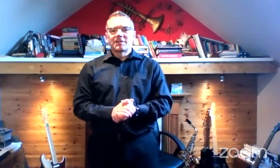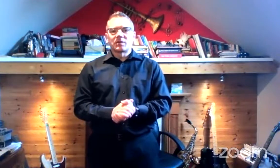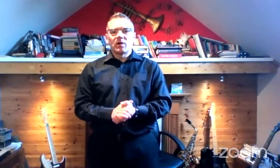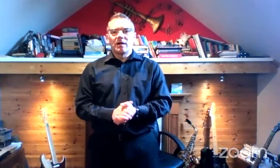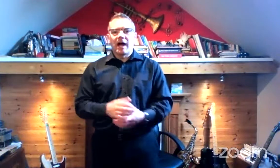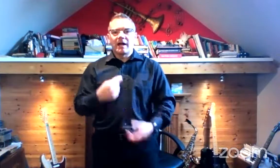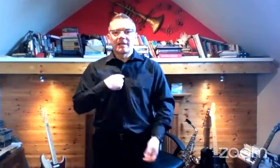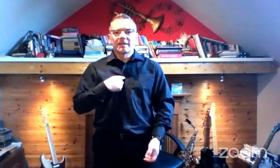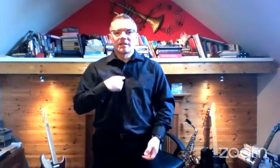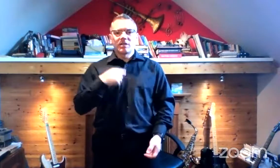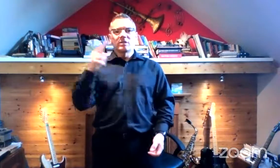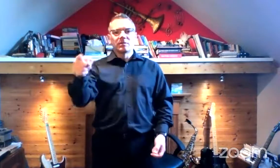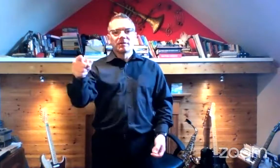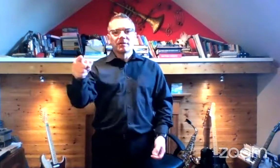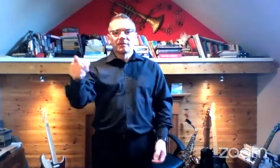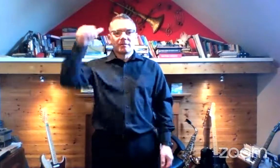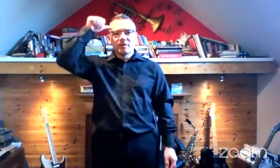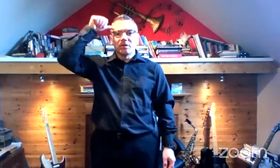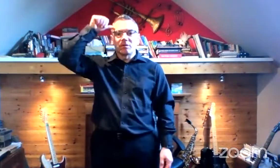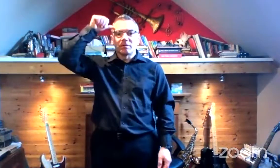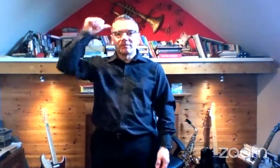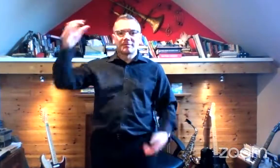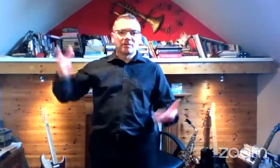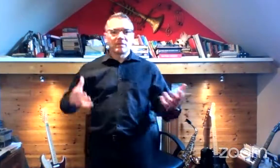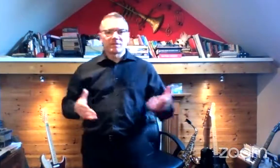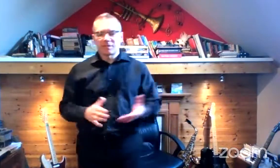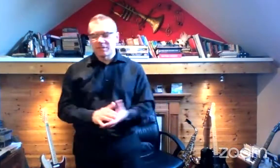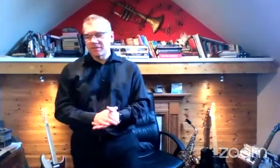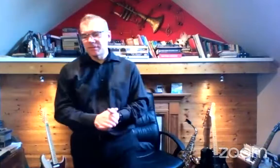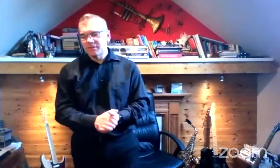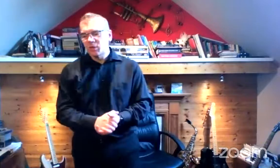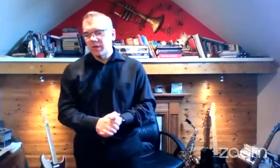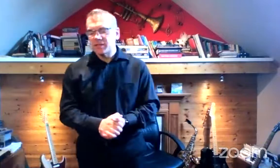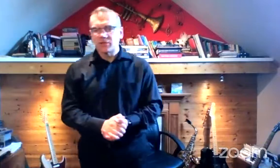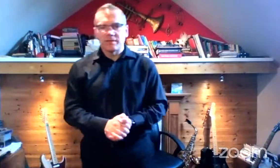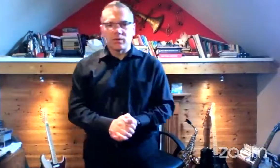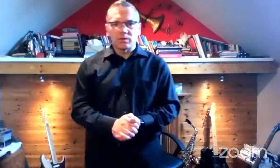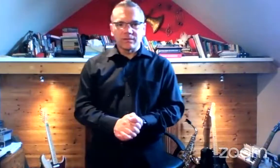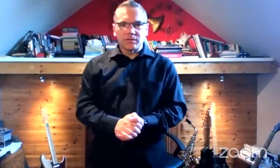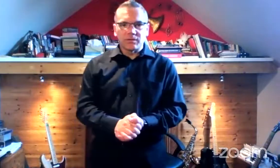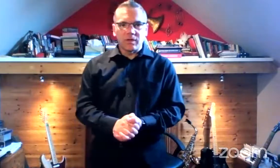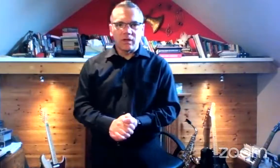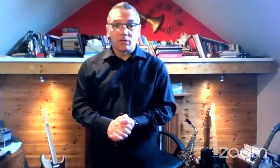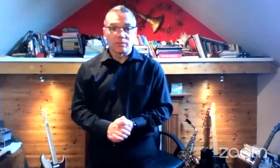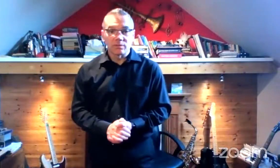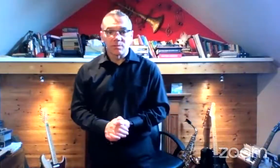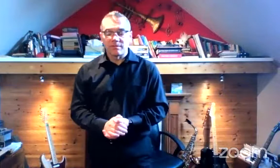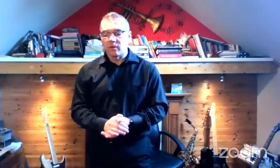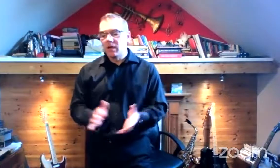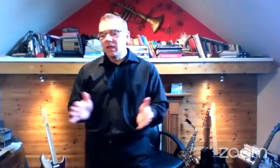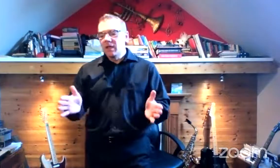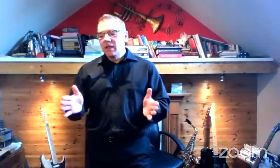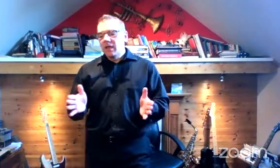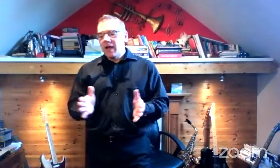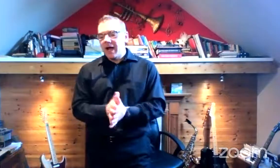So I, you, know, all this sort of stuff. It's quite straightforward, and you've done a lot of those before.